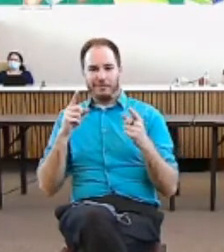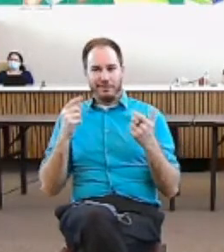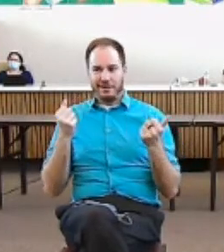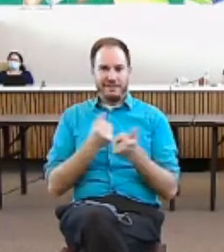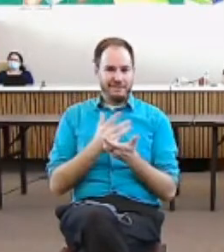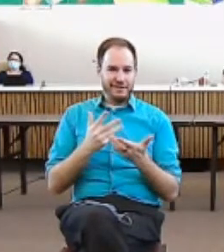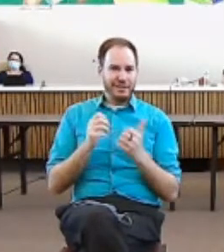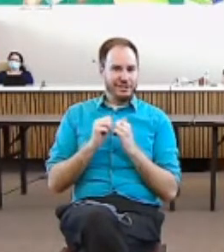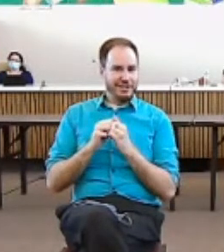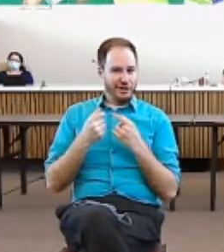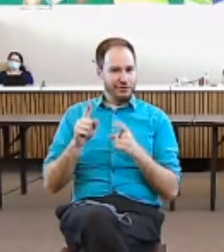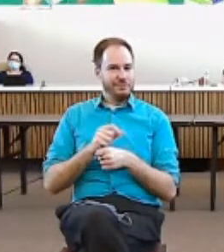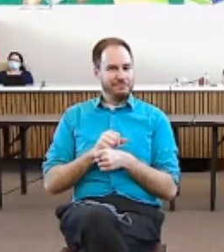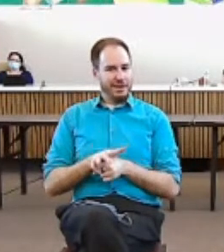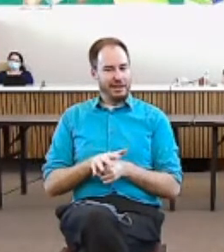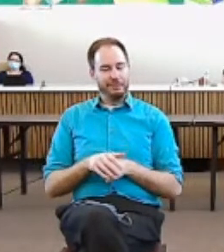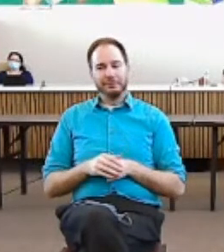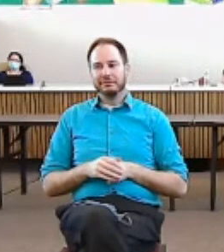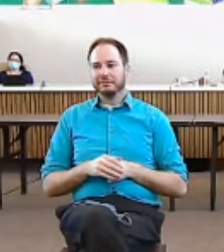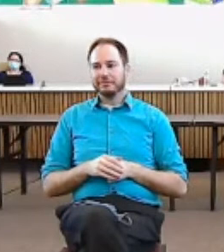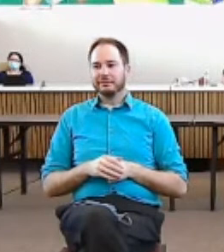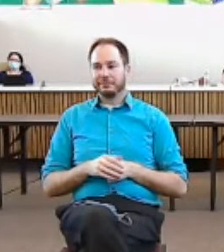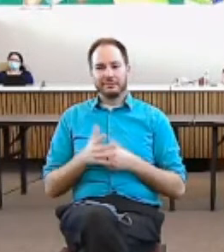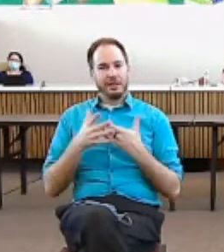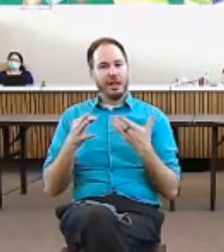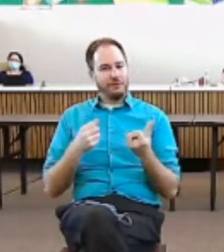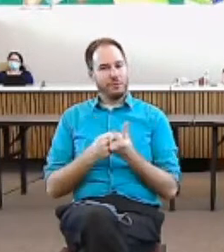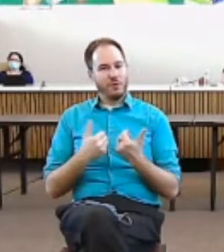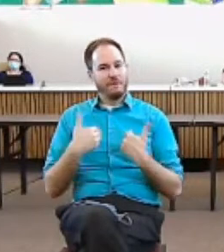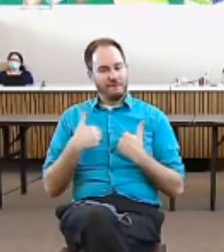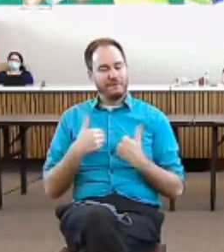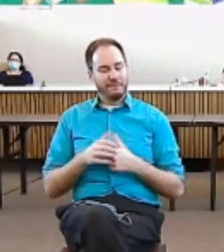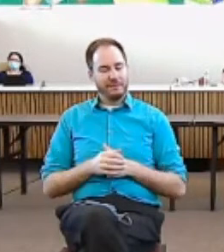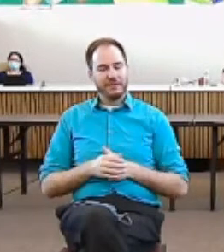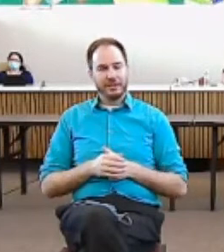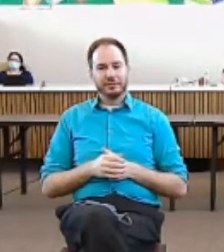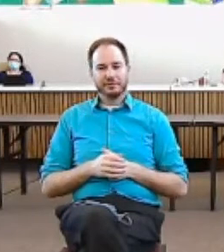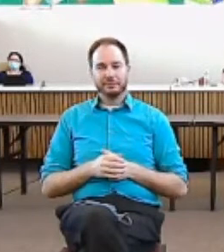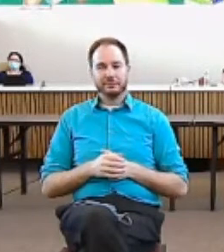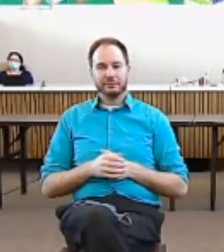did during the pandemic. I've had a lot of support.